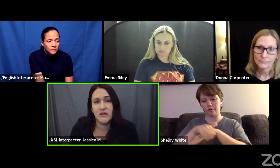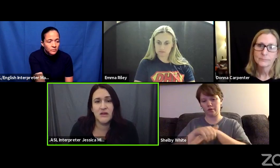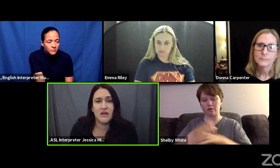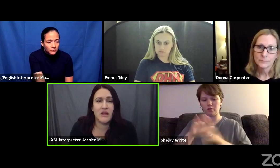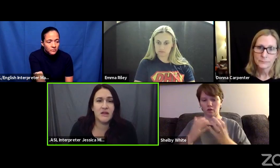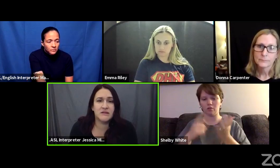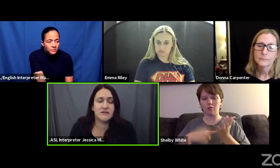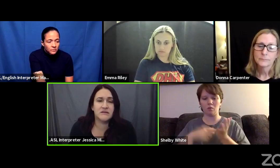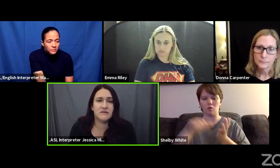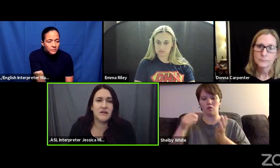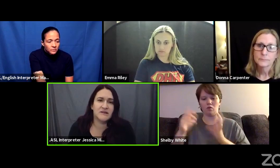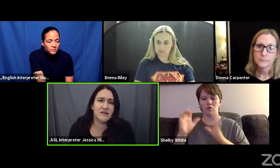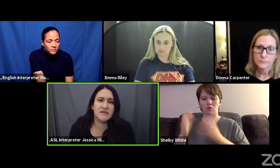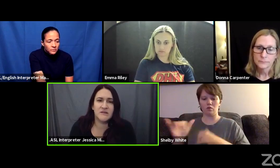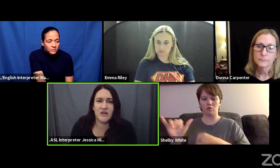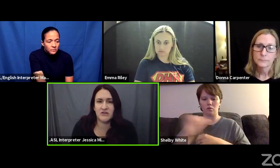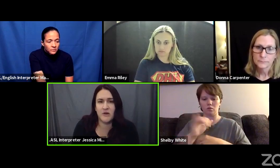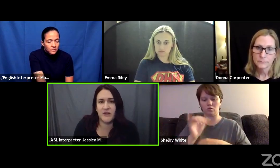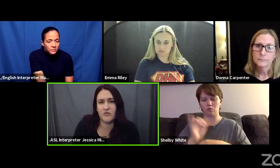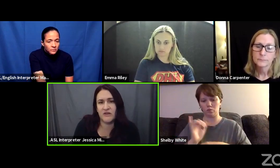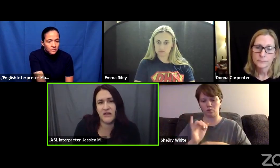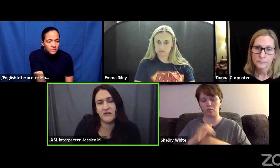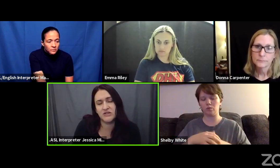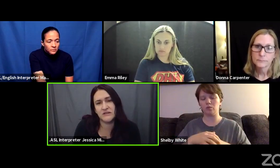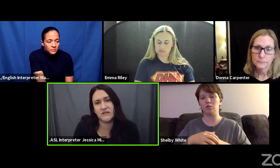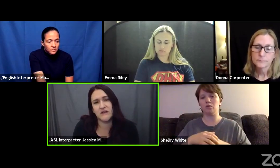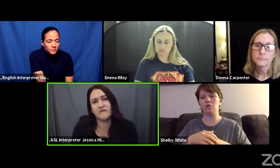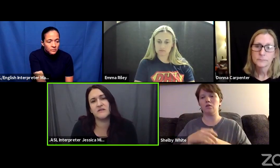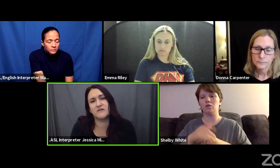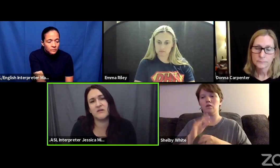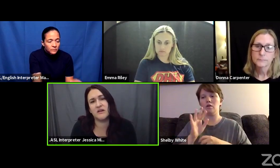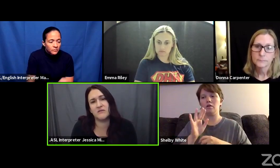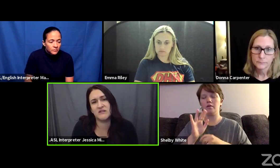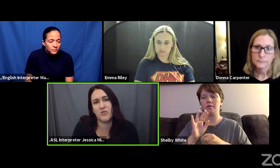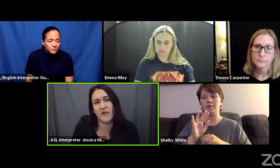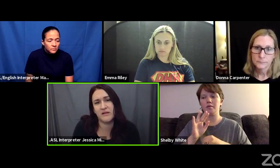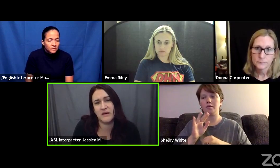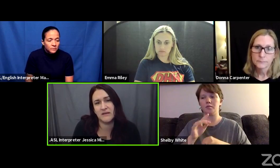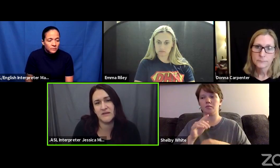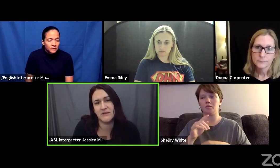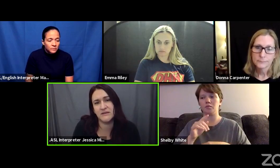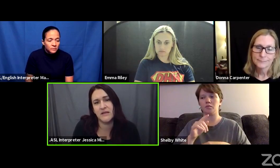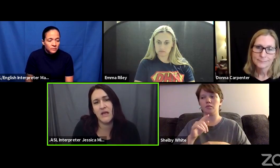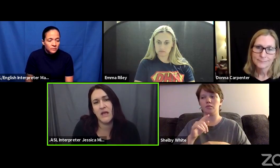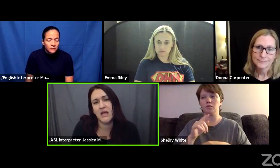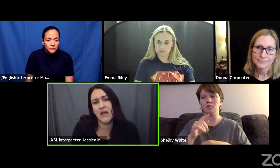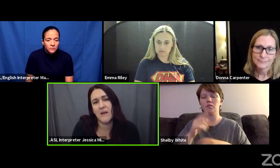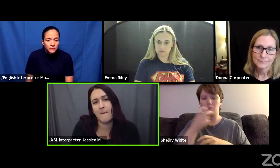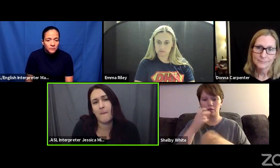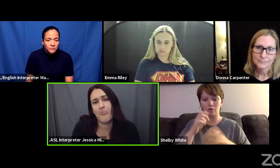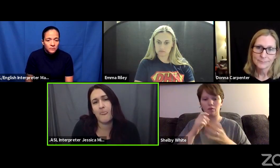classroom, and because I needed some extra help like with English and stuff. And so they would come to some of my classes.